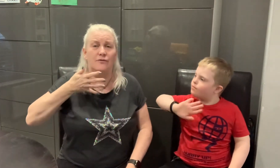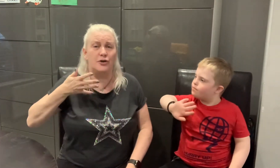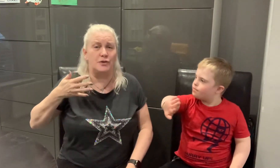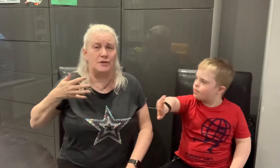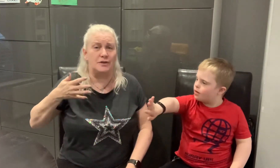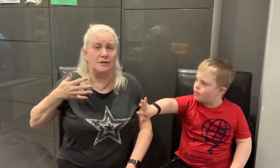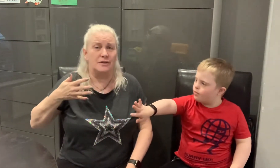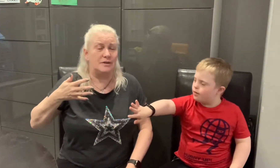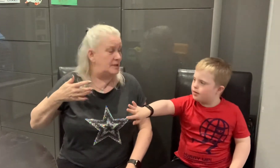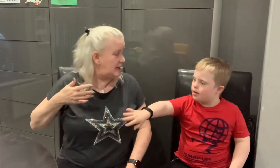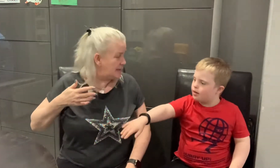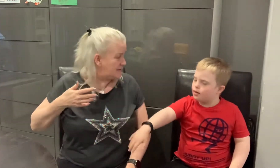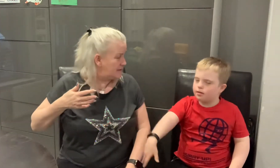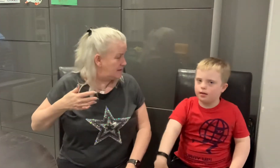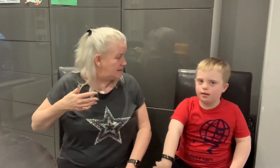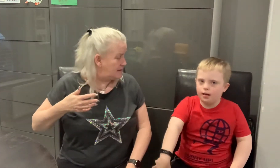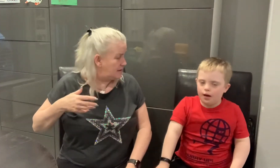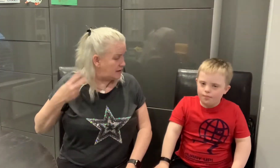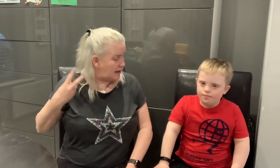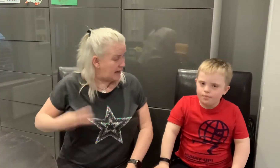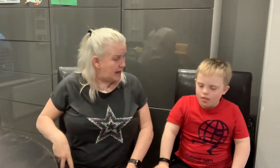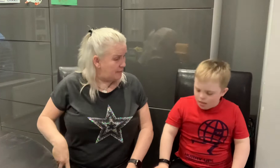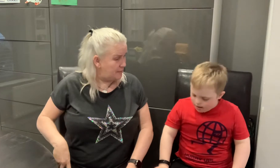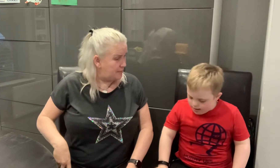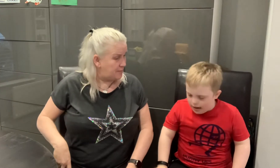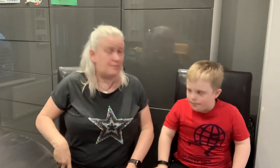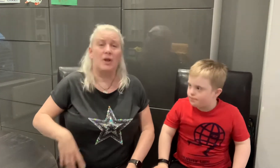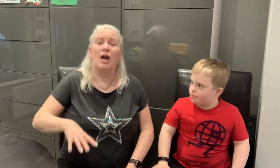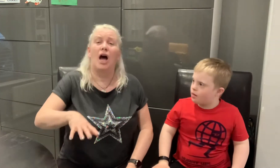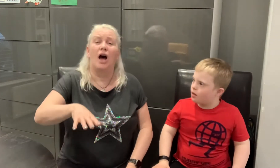fruit. Yes? Yeah. Again?